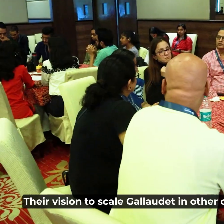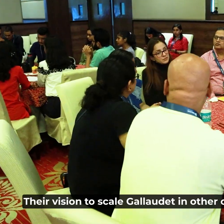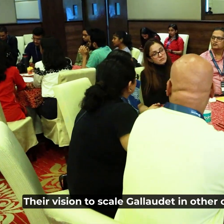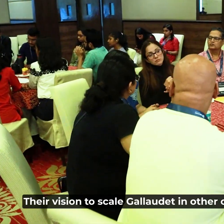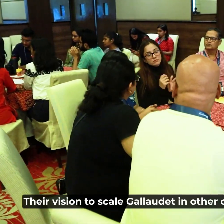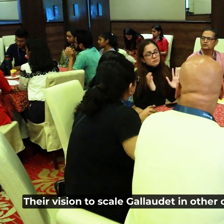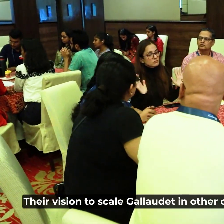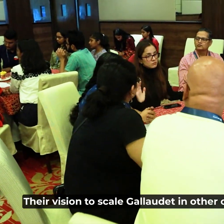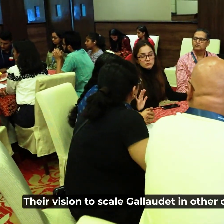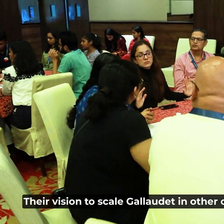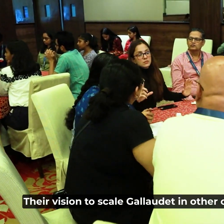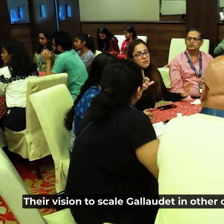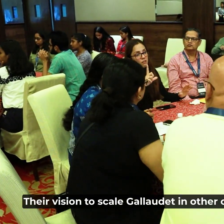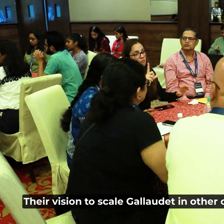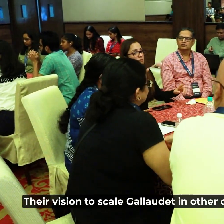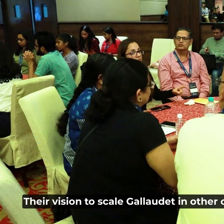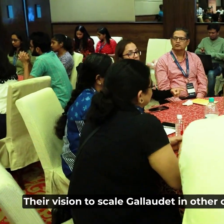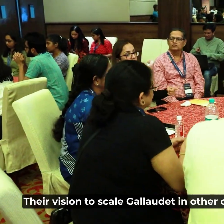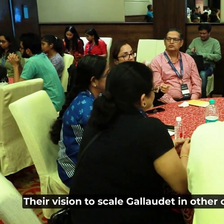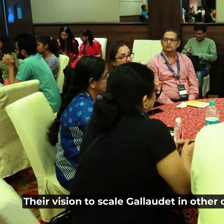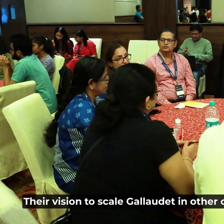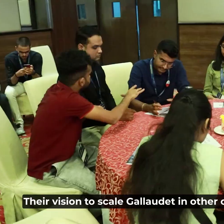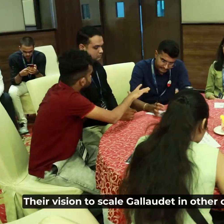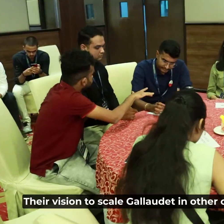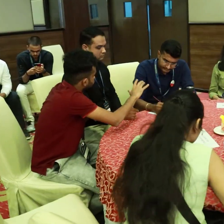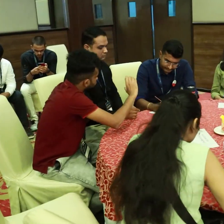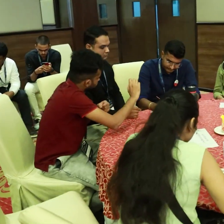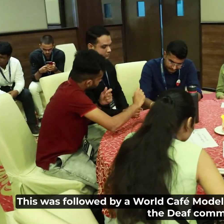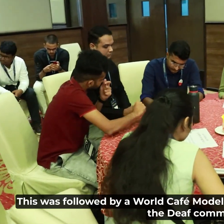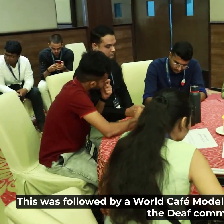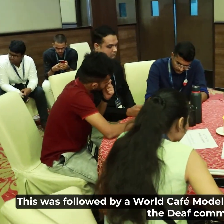thinking. Their vision to scale Gallaudet in other countries was explained as well.